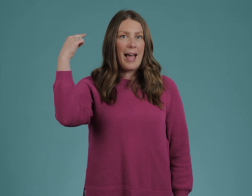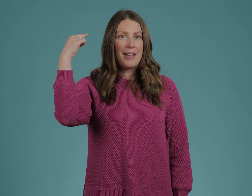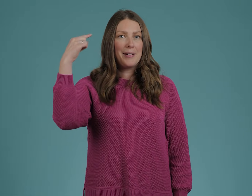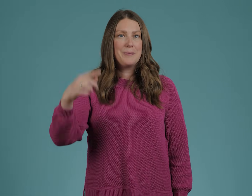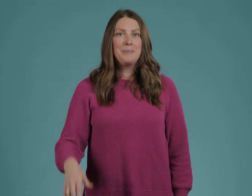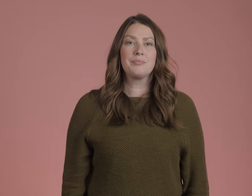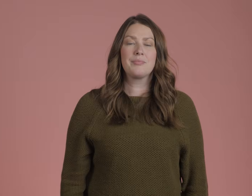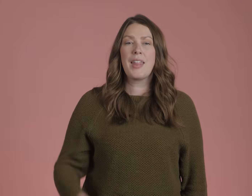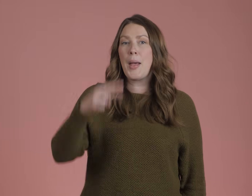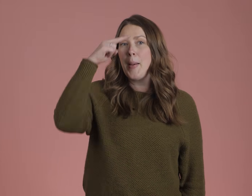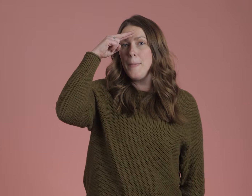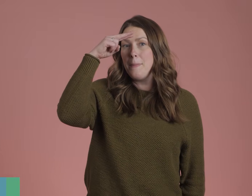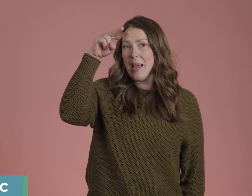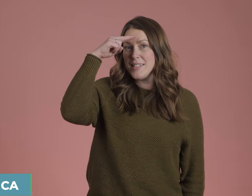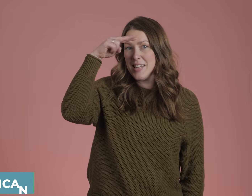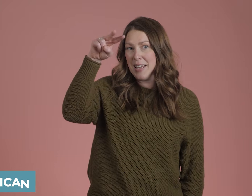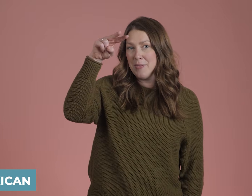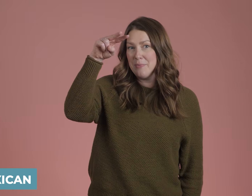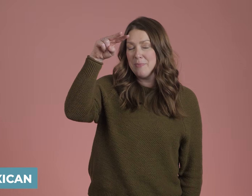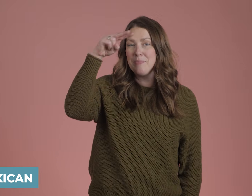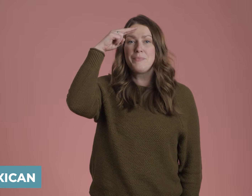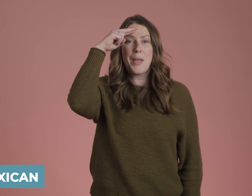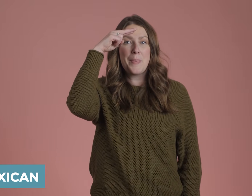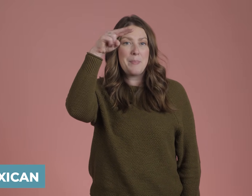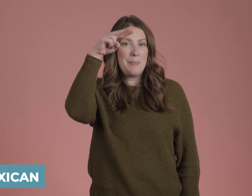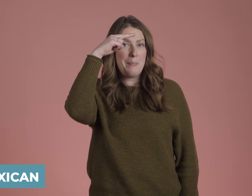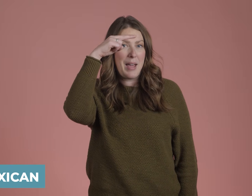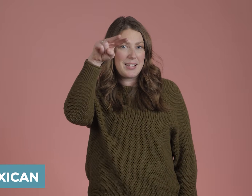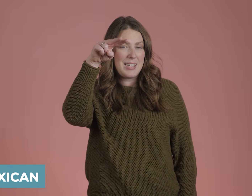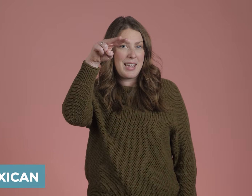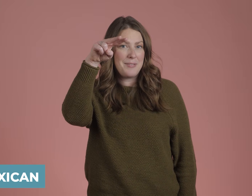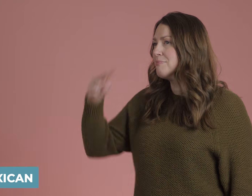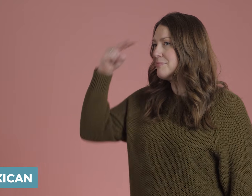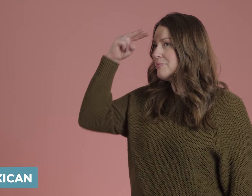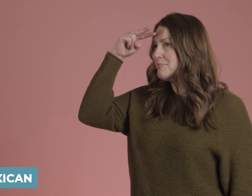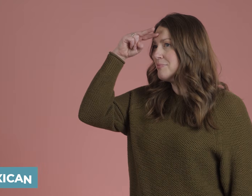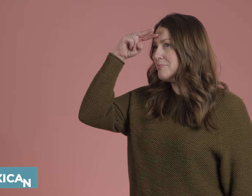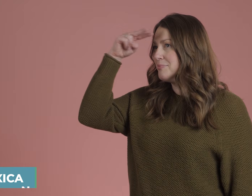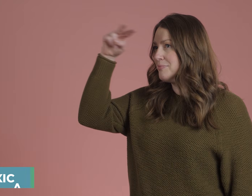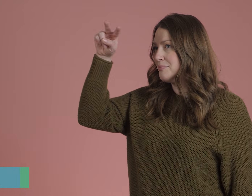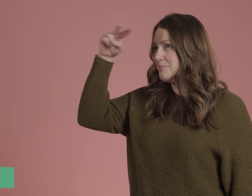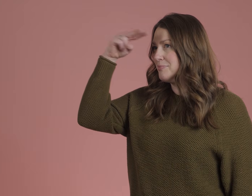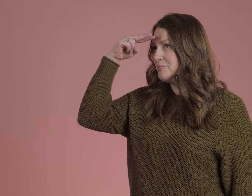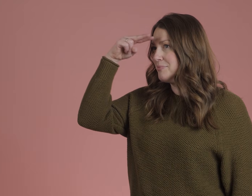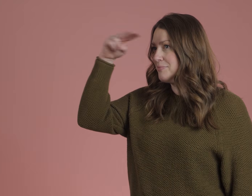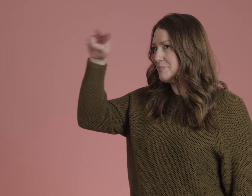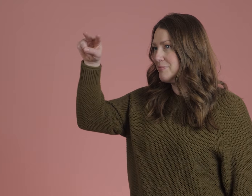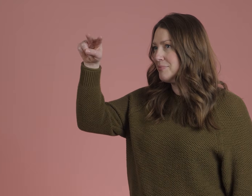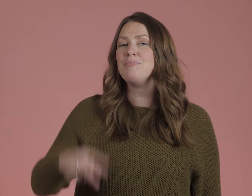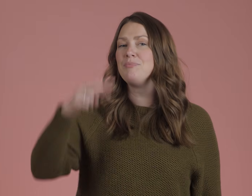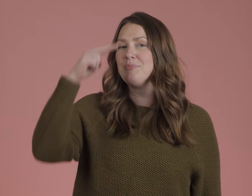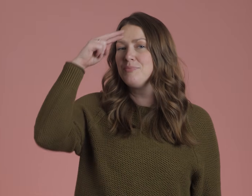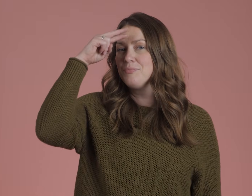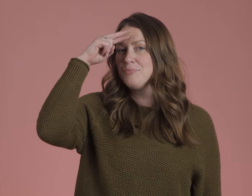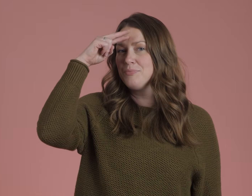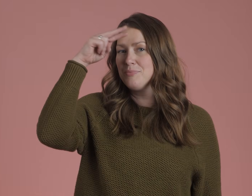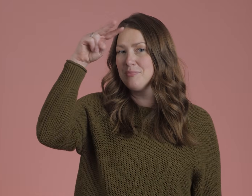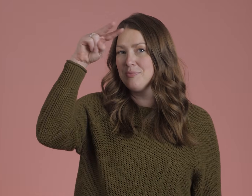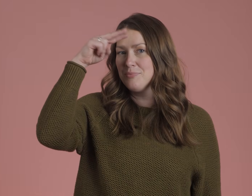Black. Mexican, Mexican. It's a V at your head going